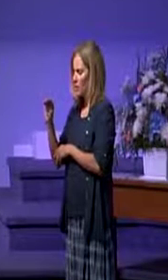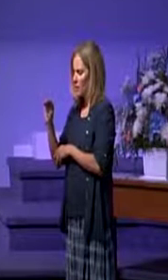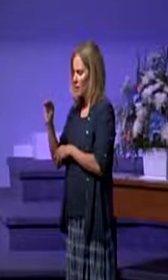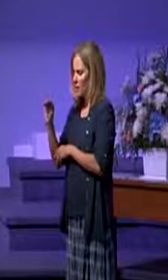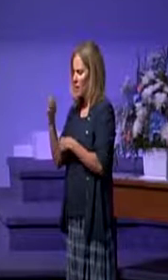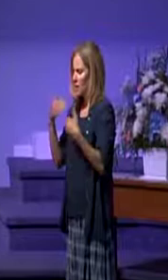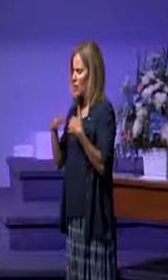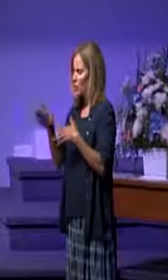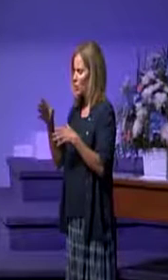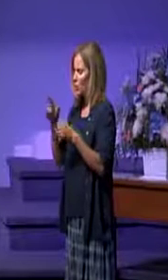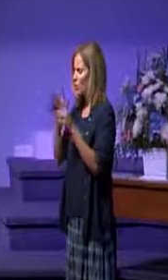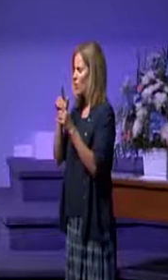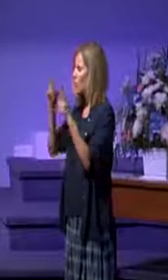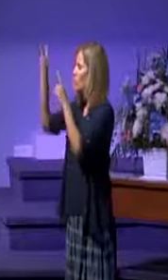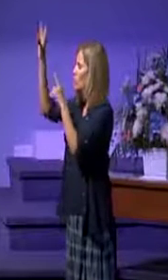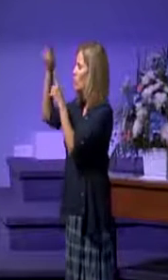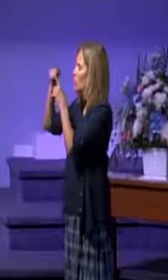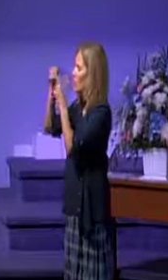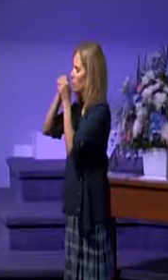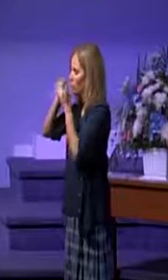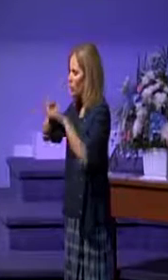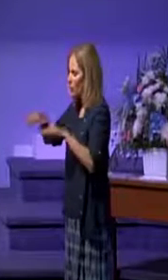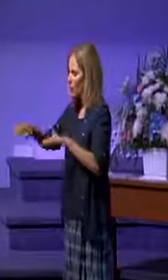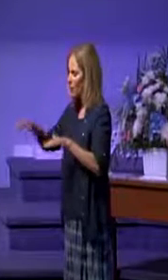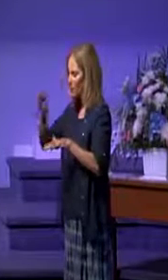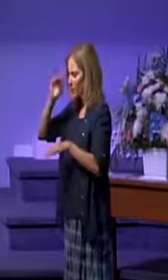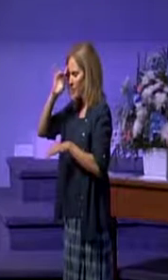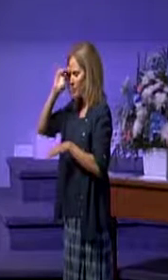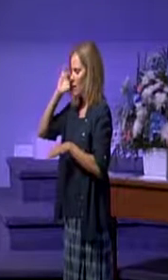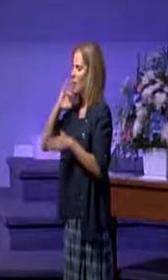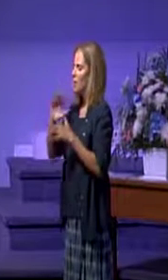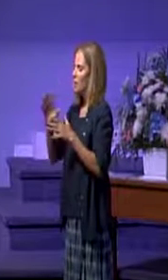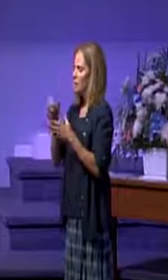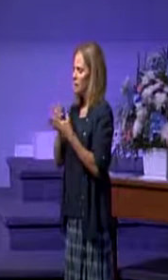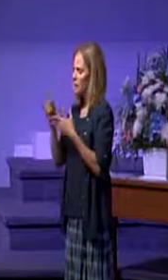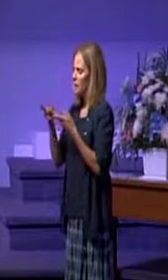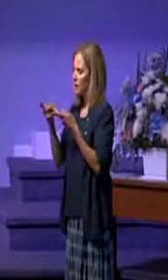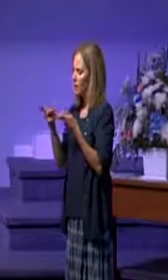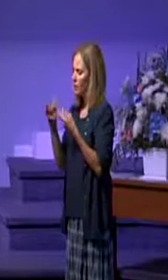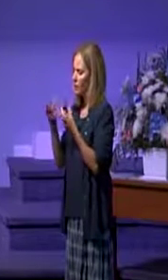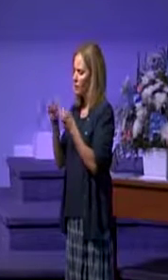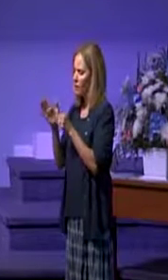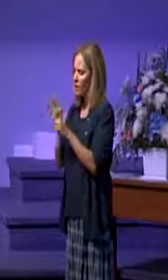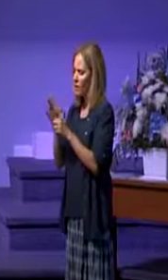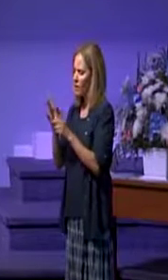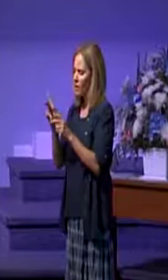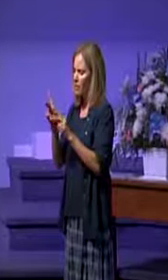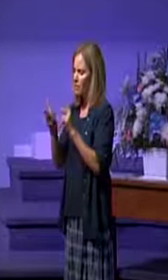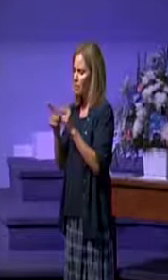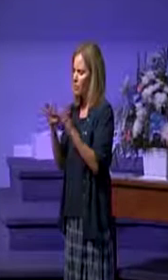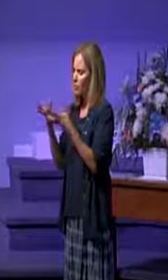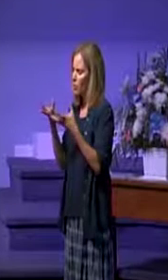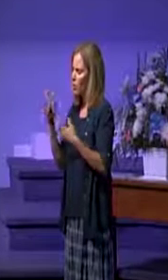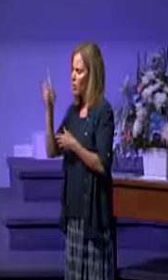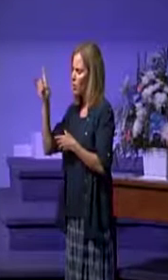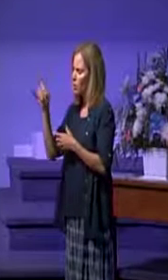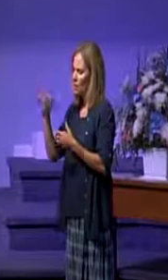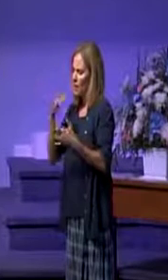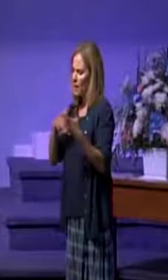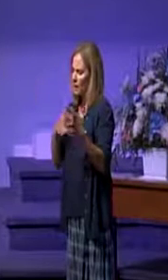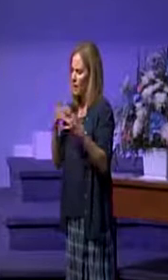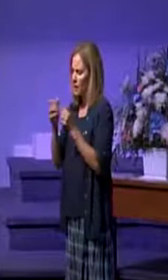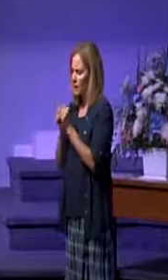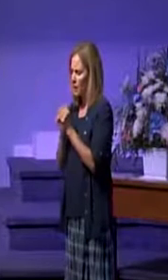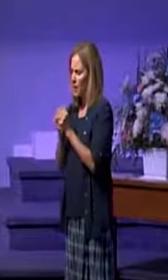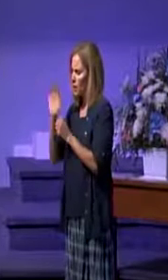let your words flow through him. Let them be a sanctuary full of people hungry for you, excited to be together